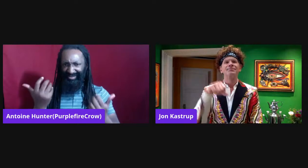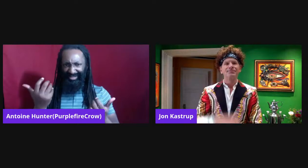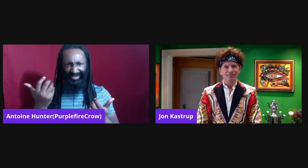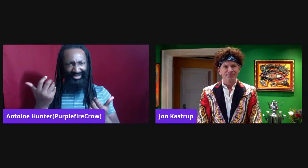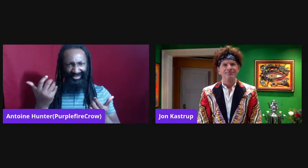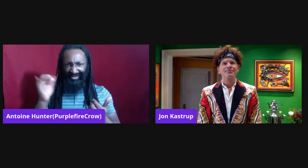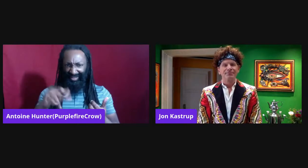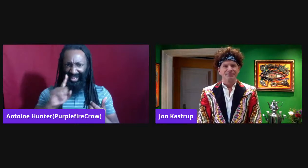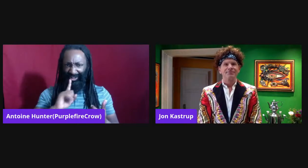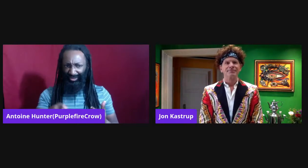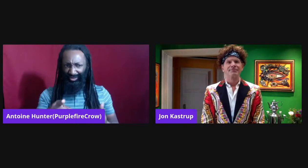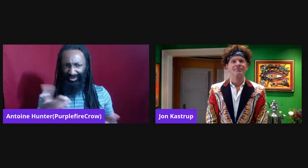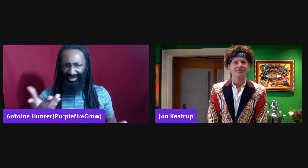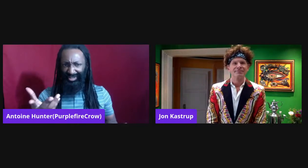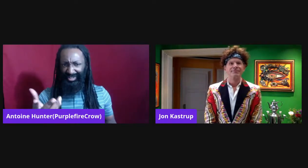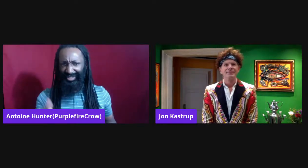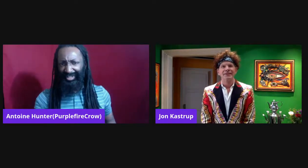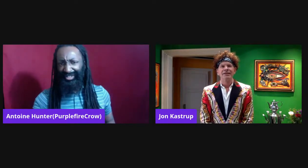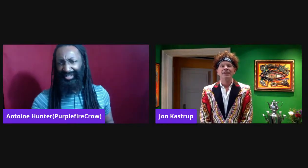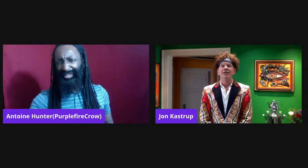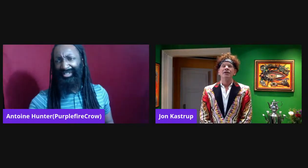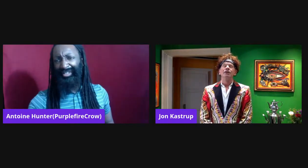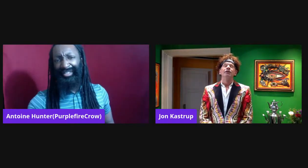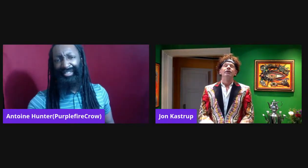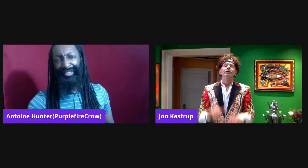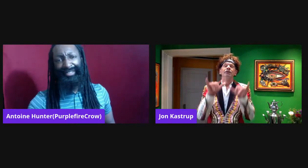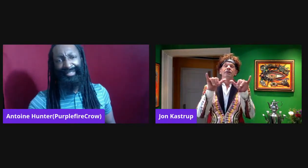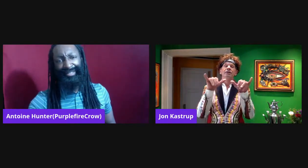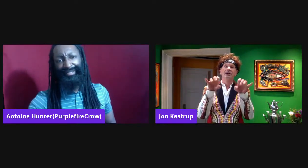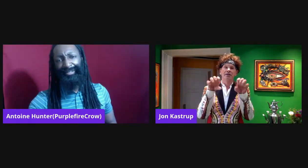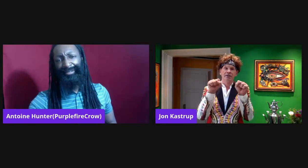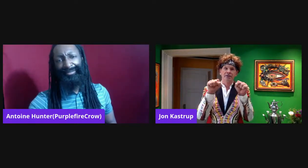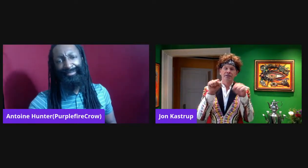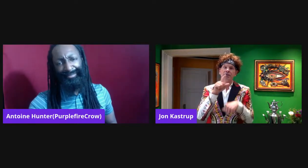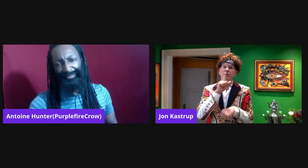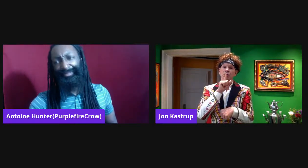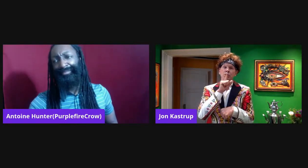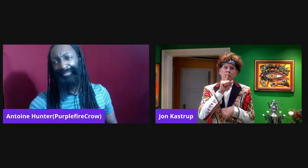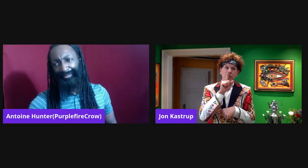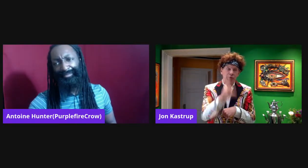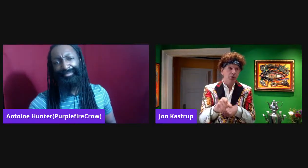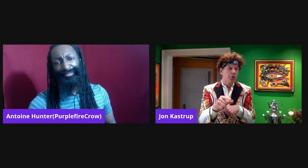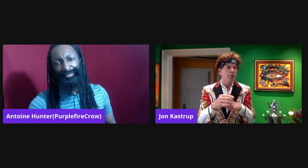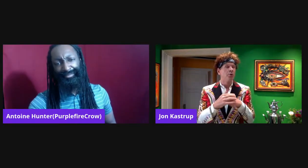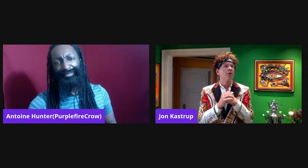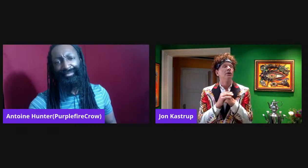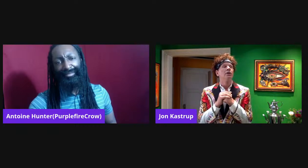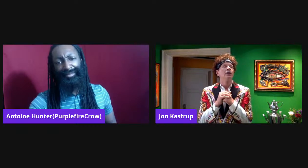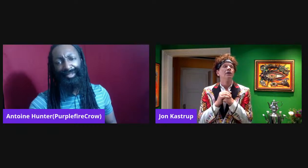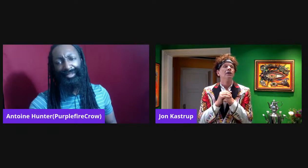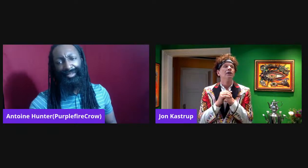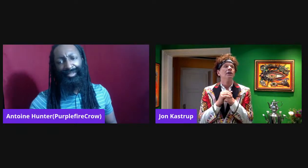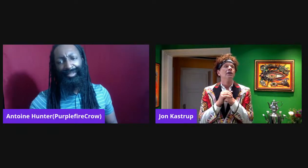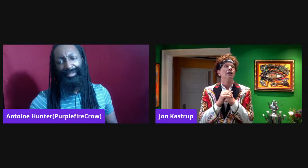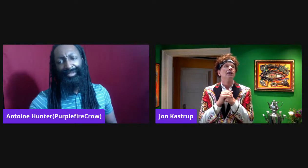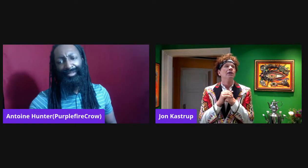you know, a way to heal. Is that right? Yes. Yes.